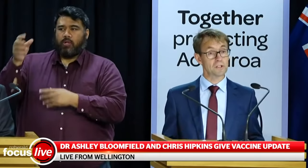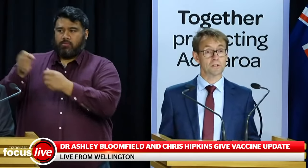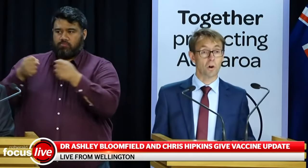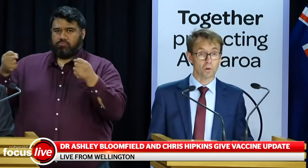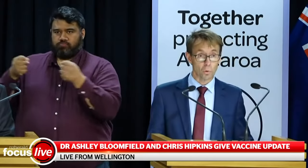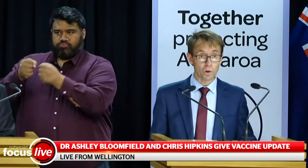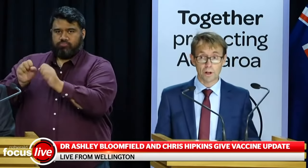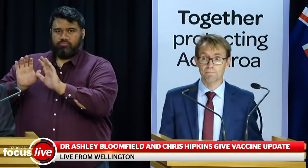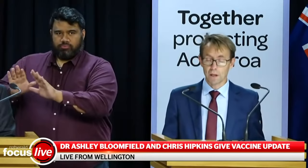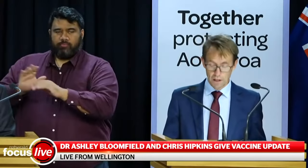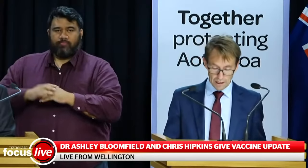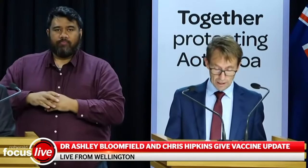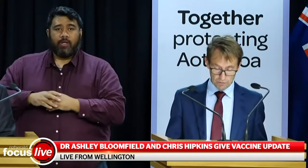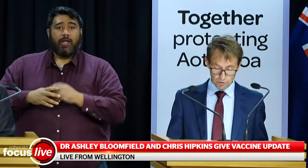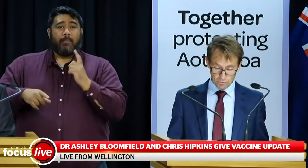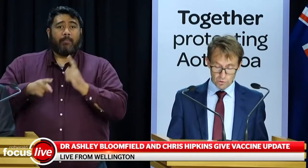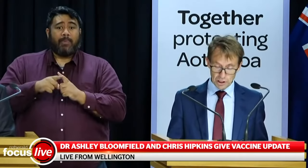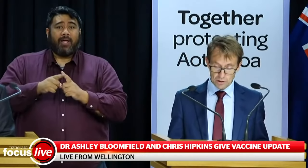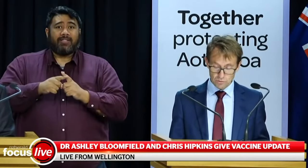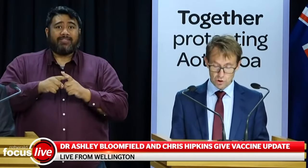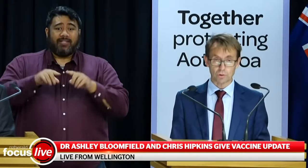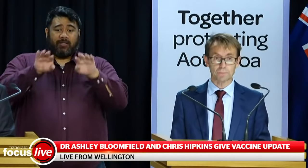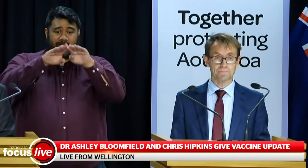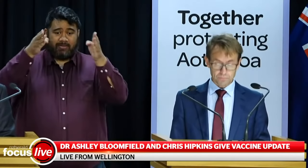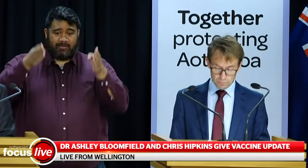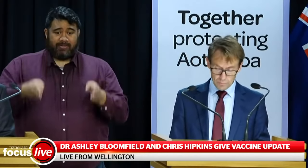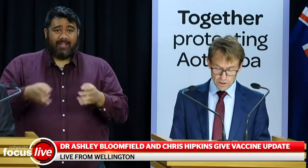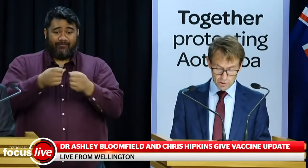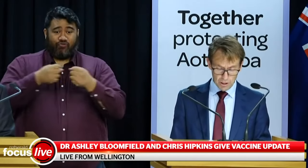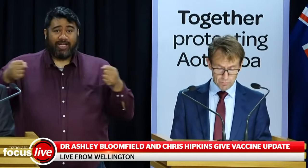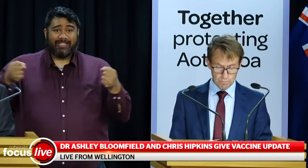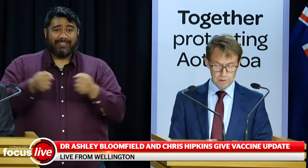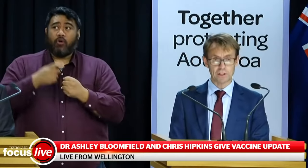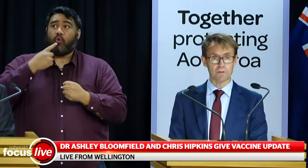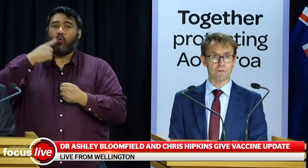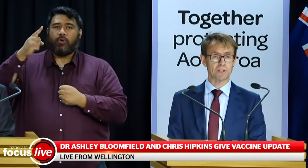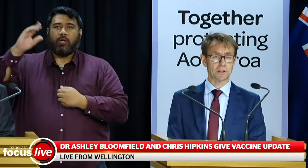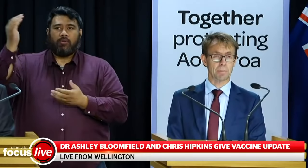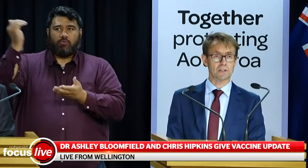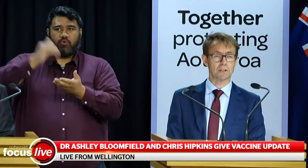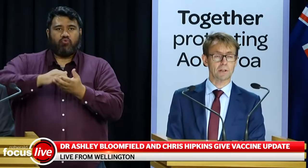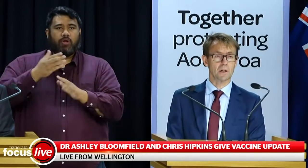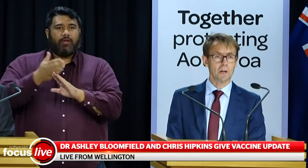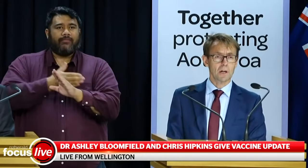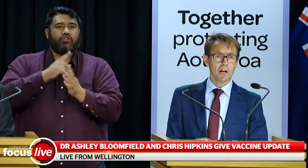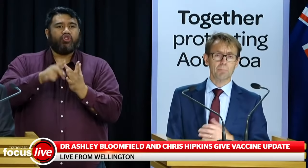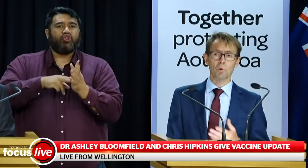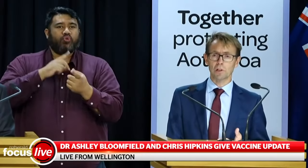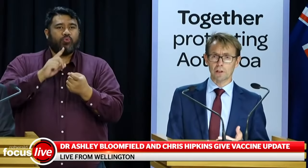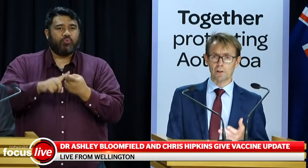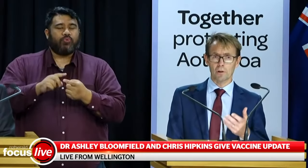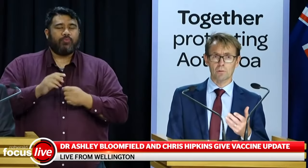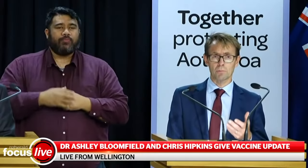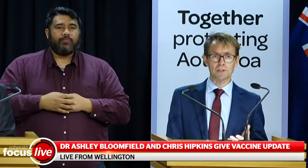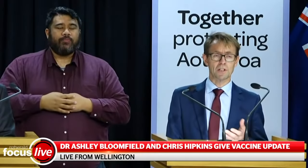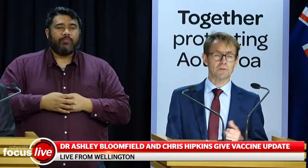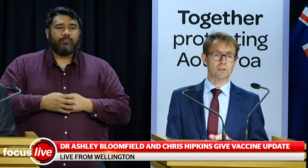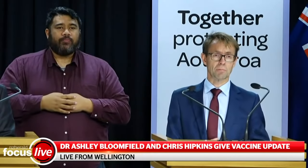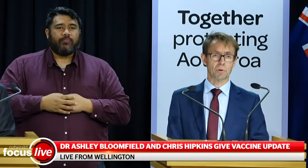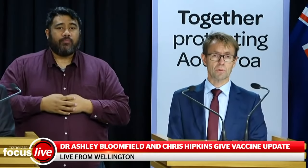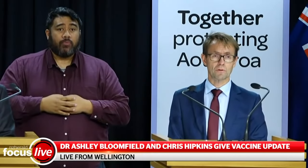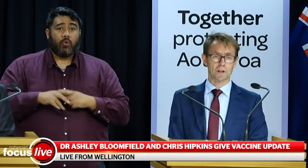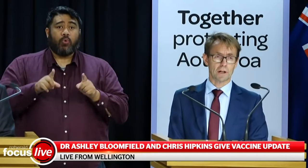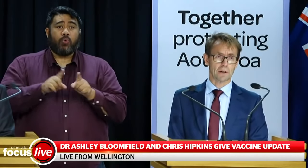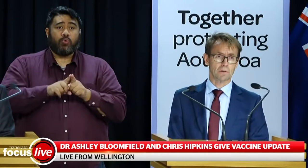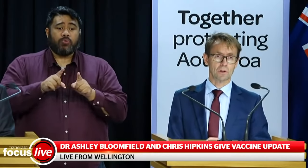more freezers on order for the end of June. So we have plenty of freezer capacity. Importantly though, MedSafe